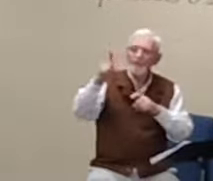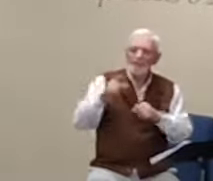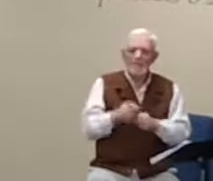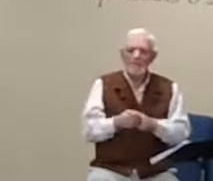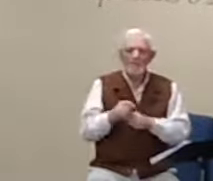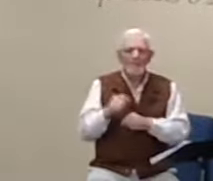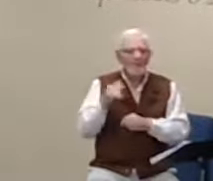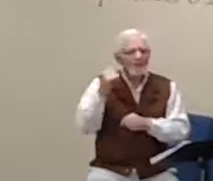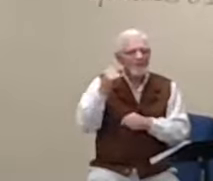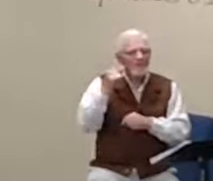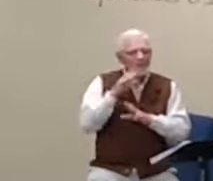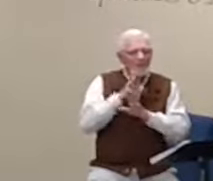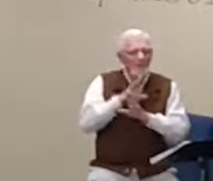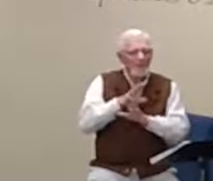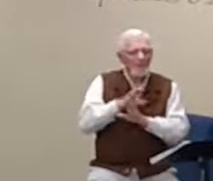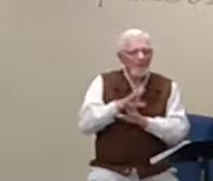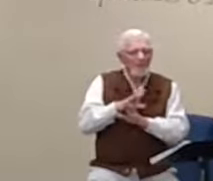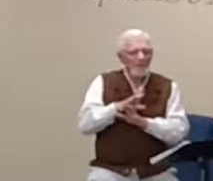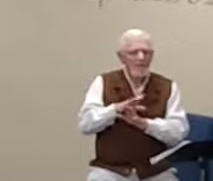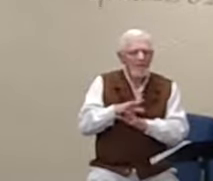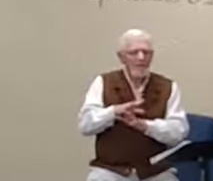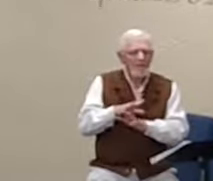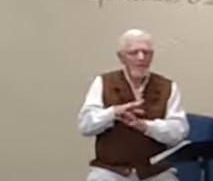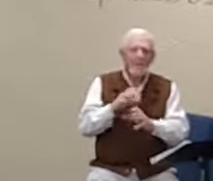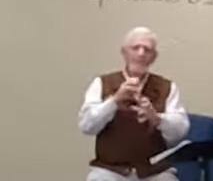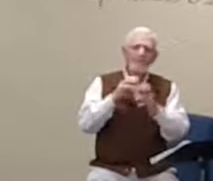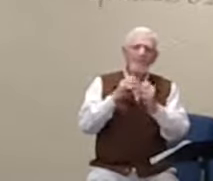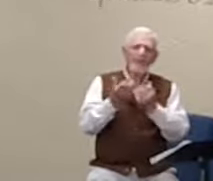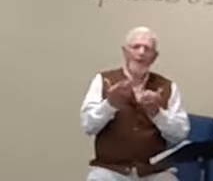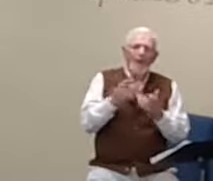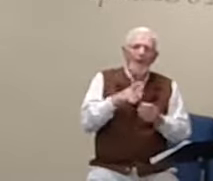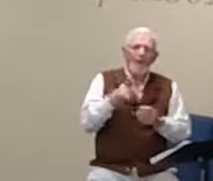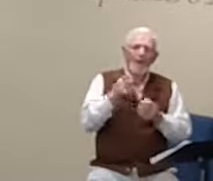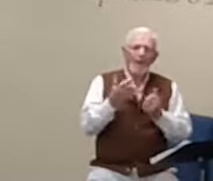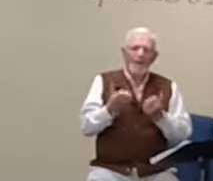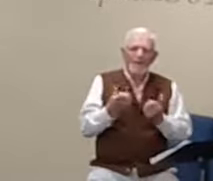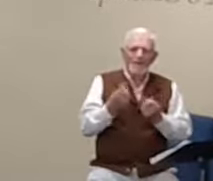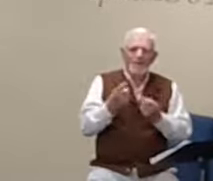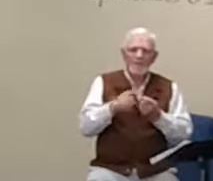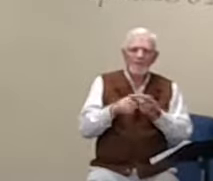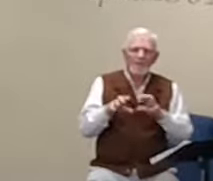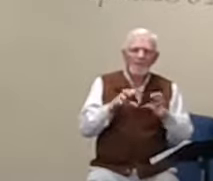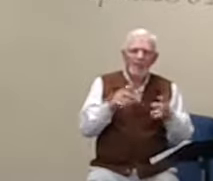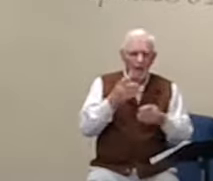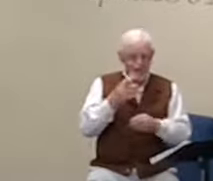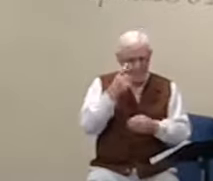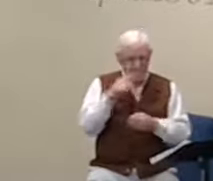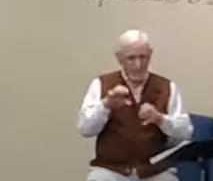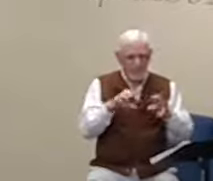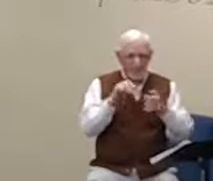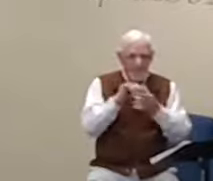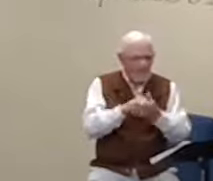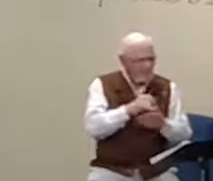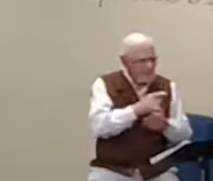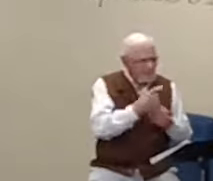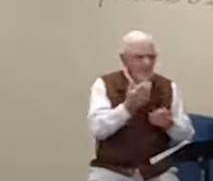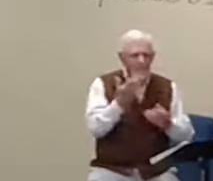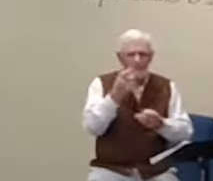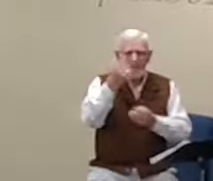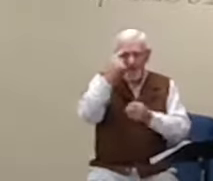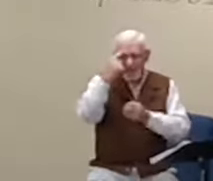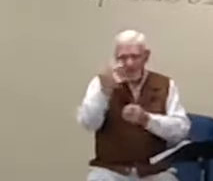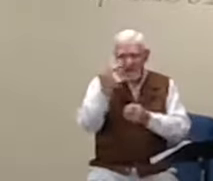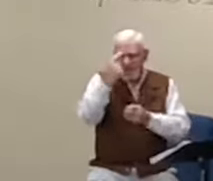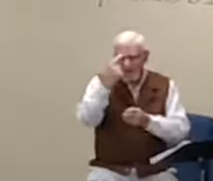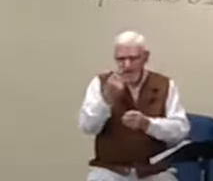silent. And in conversation, I said, what does the Lord want you to do? Well, I think I should do this, and I want to do that, and I just think that this is the right